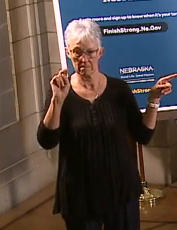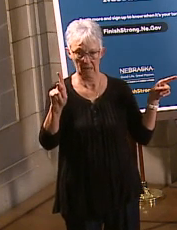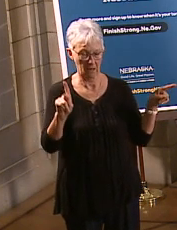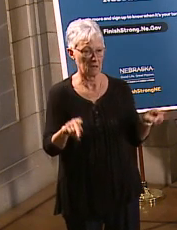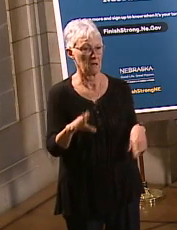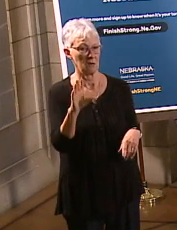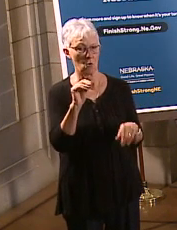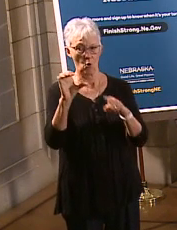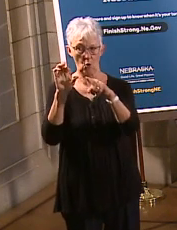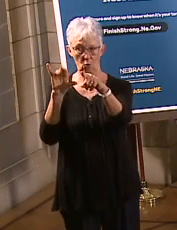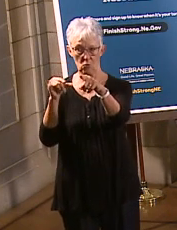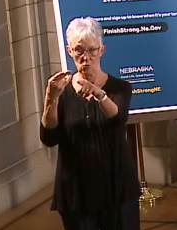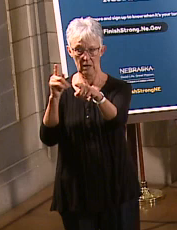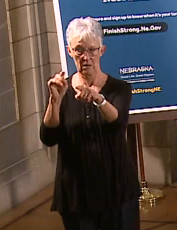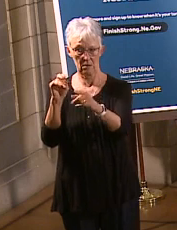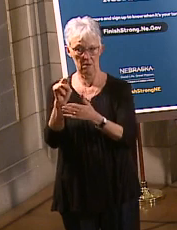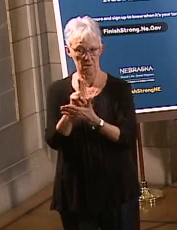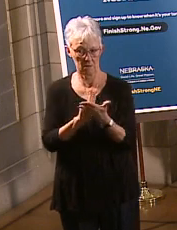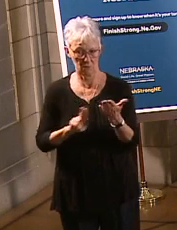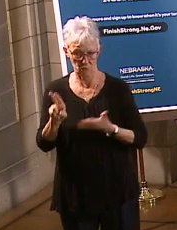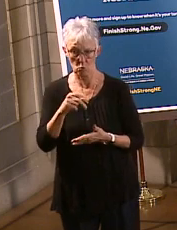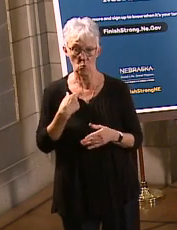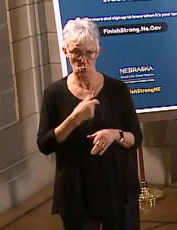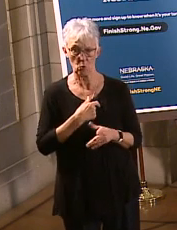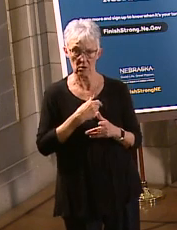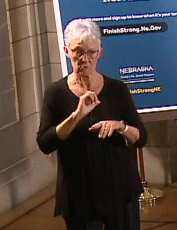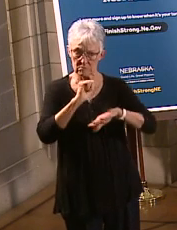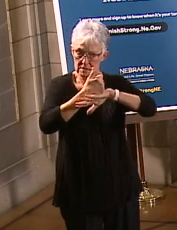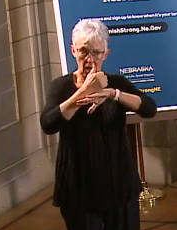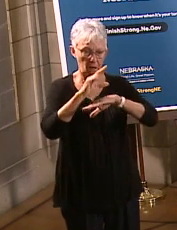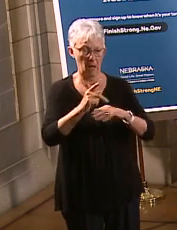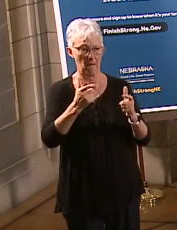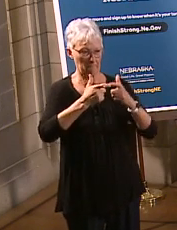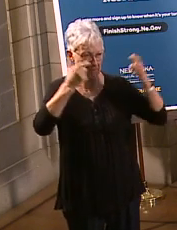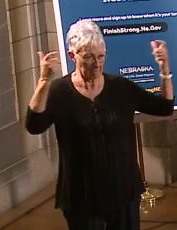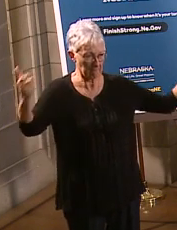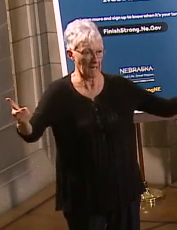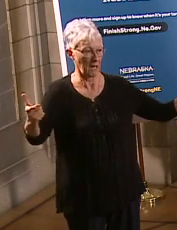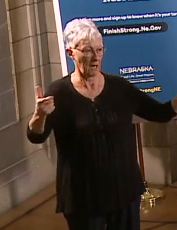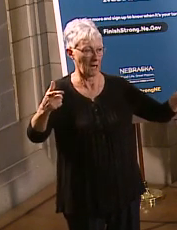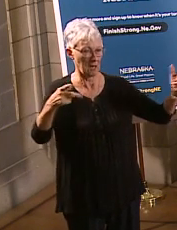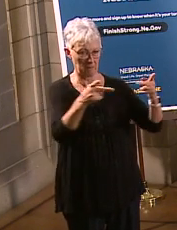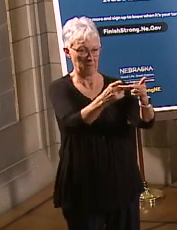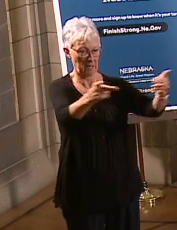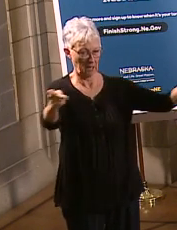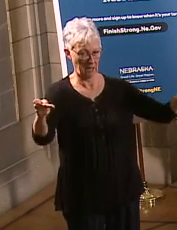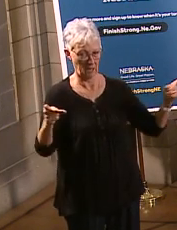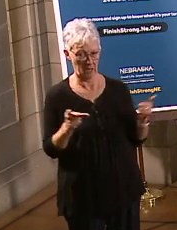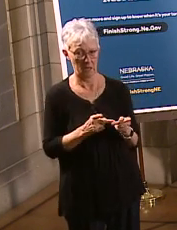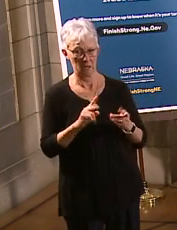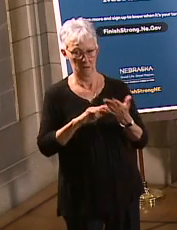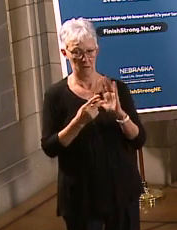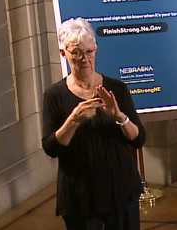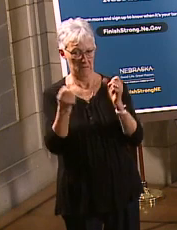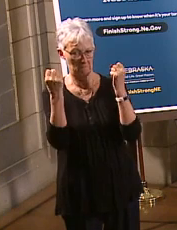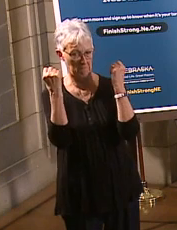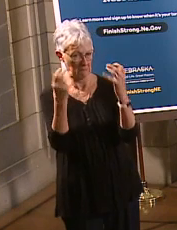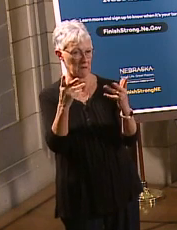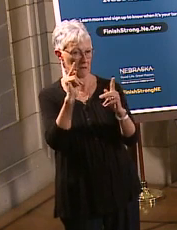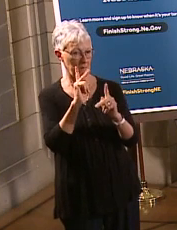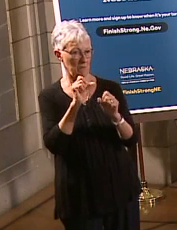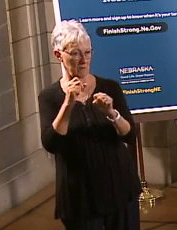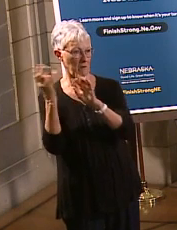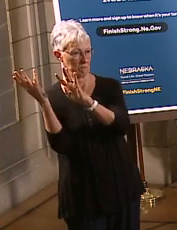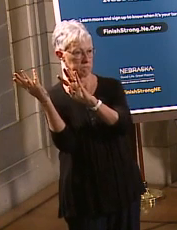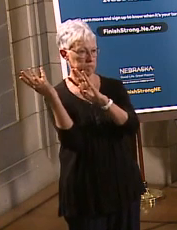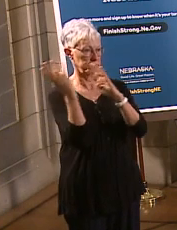Creighton facility. We are setting up those clinics where people can get in line and we can knock out a lot of people, you know, in a very short period